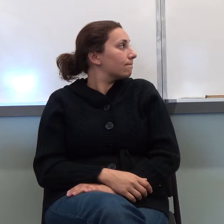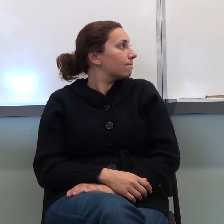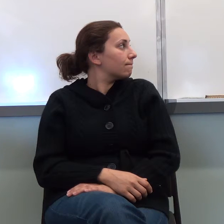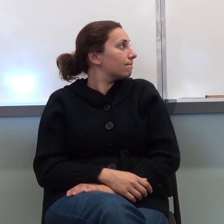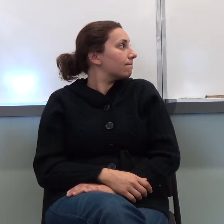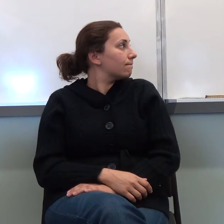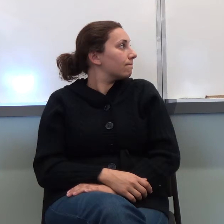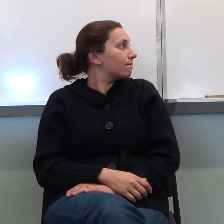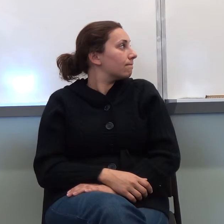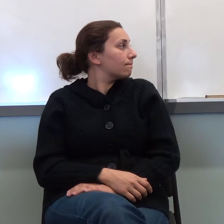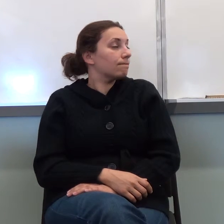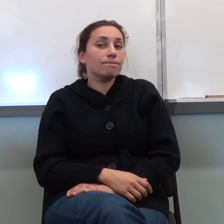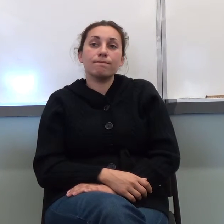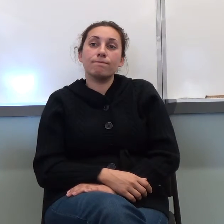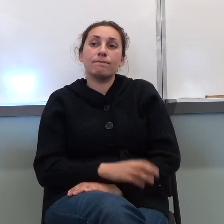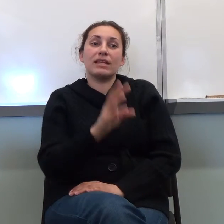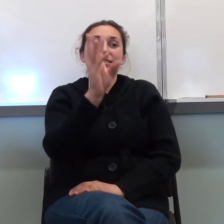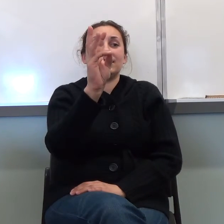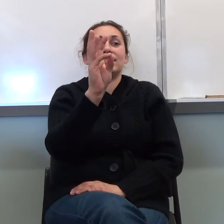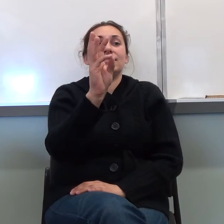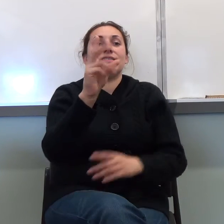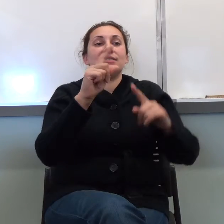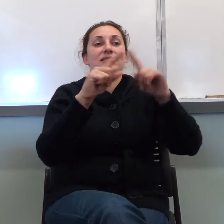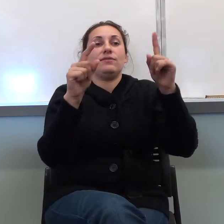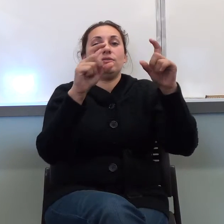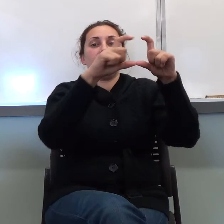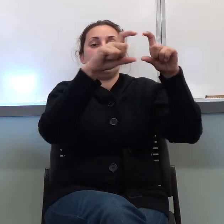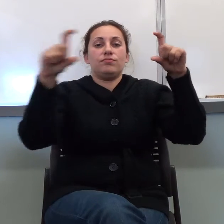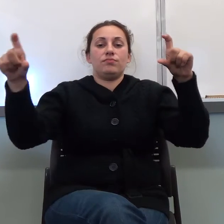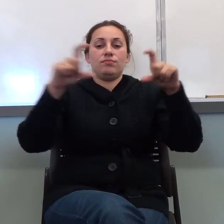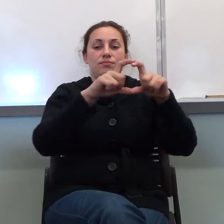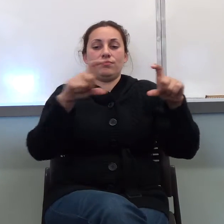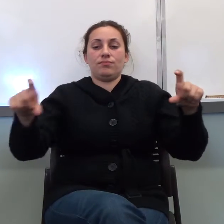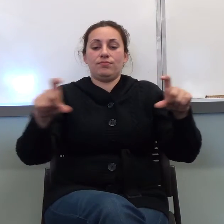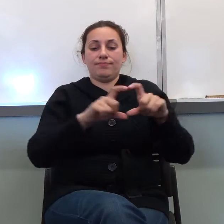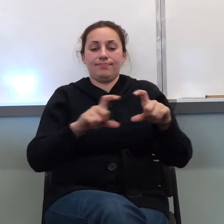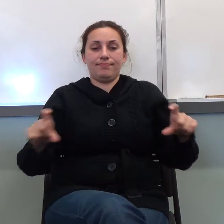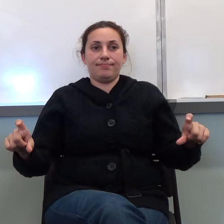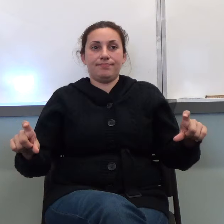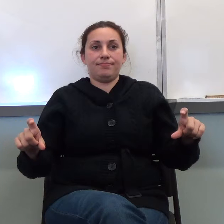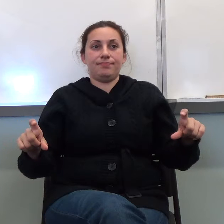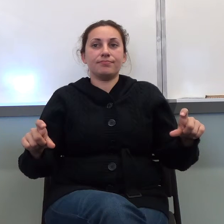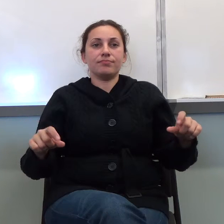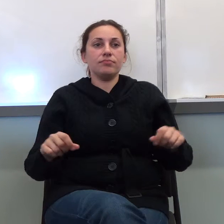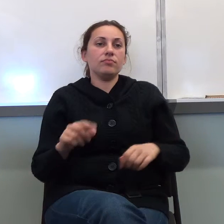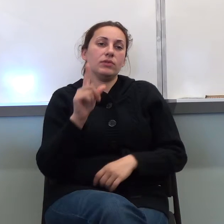Okay, so they give you 6 different things to look at. They'll give you one of these, and that's going to get the other 2.